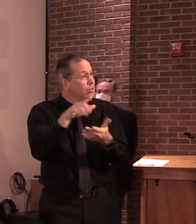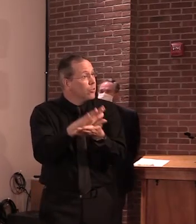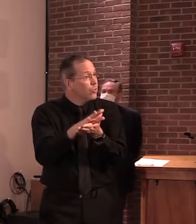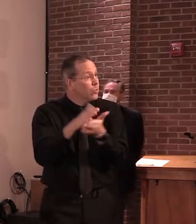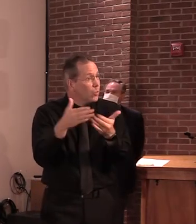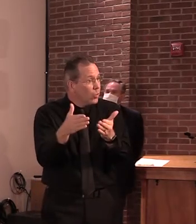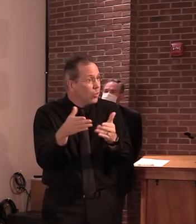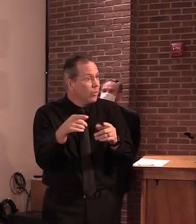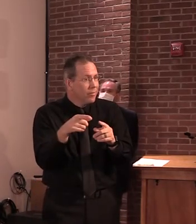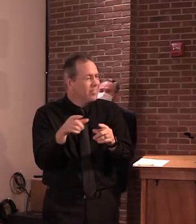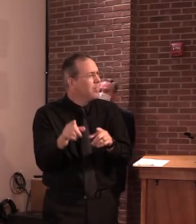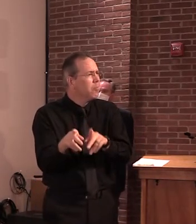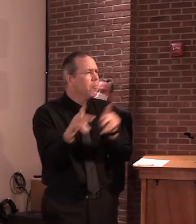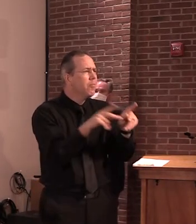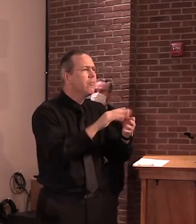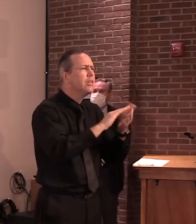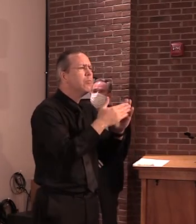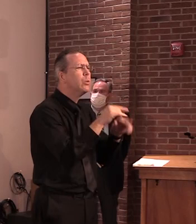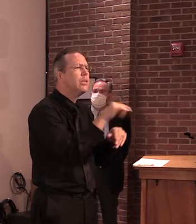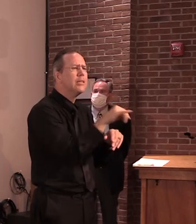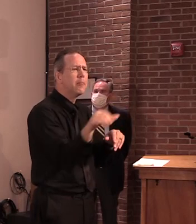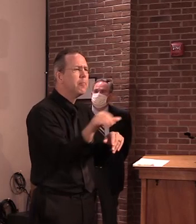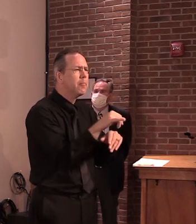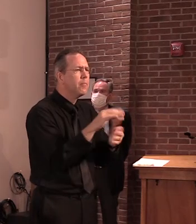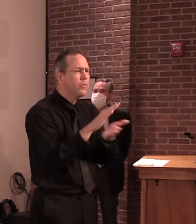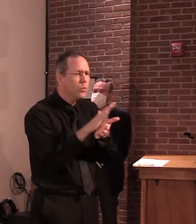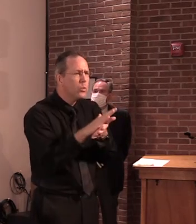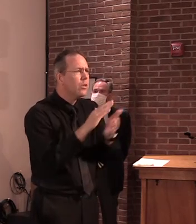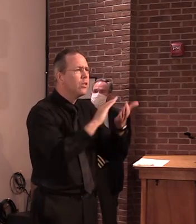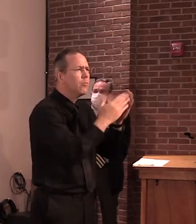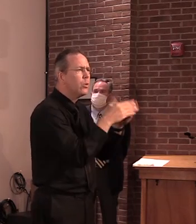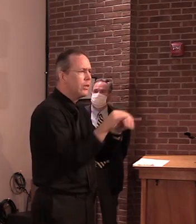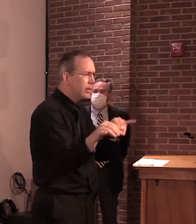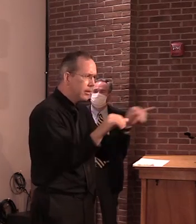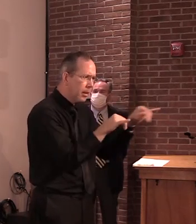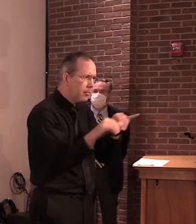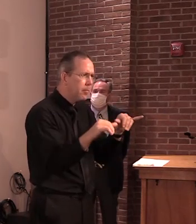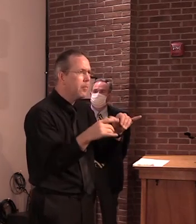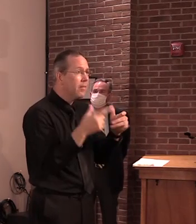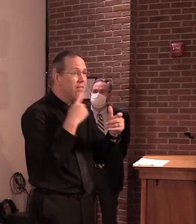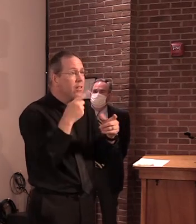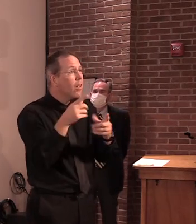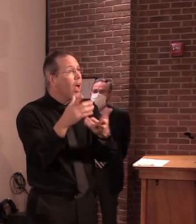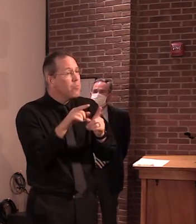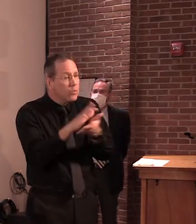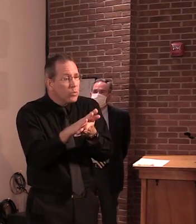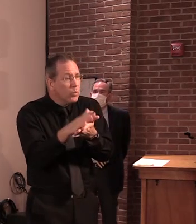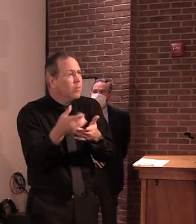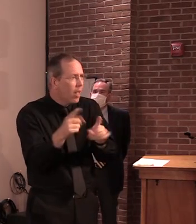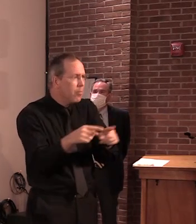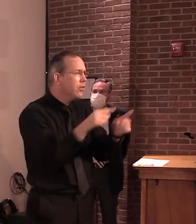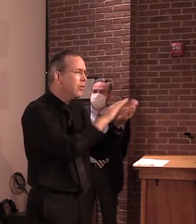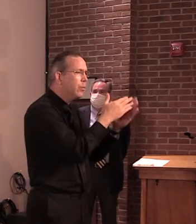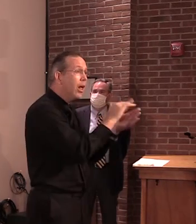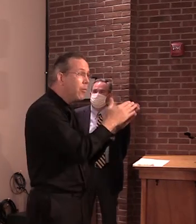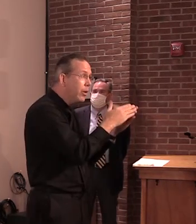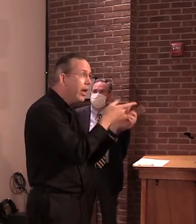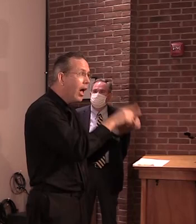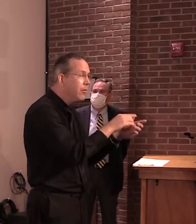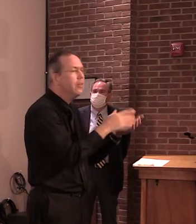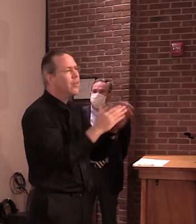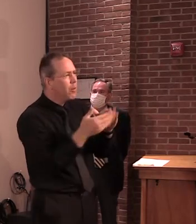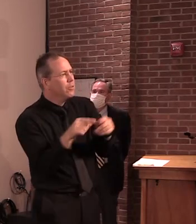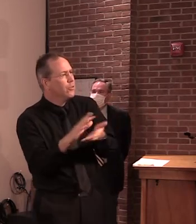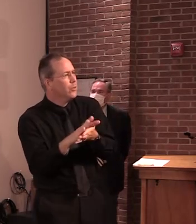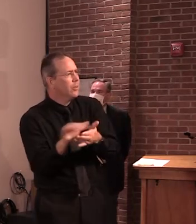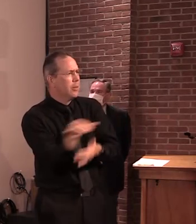regard things that are happening in the school are going to be reflective of what's happening in the community. So if people are alert